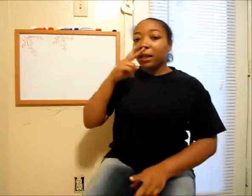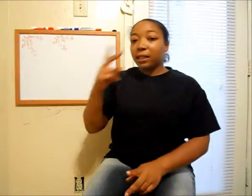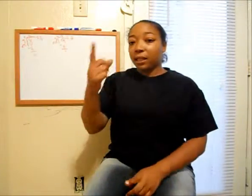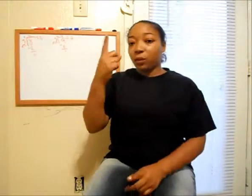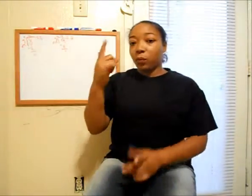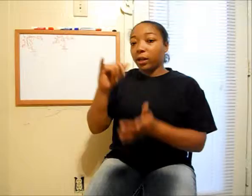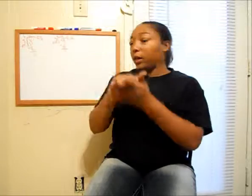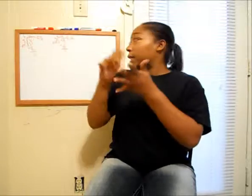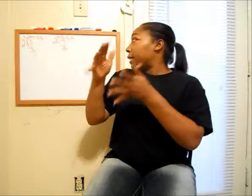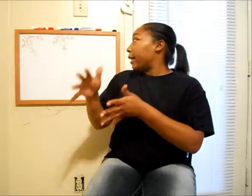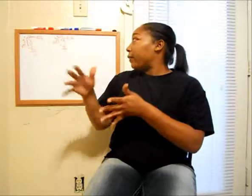See the one that's left?